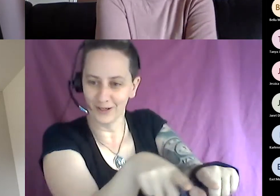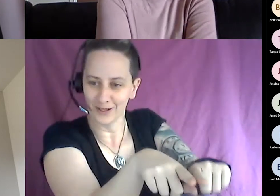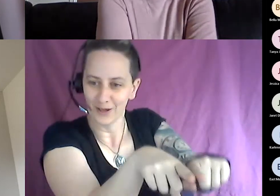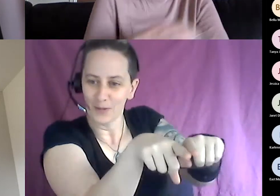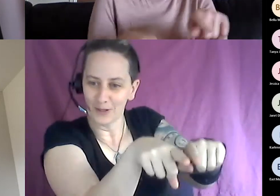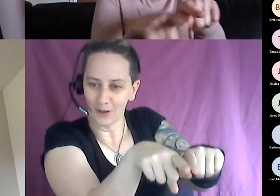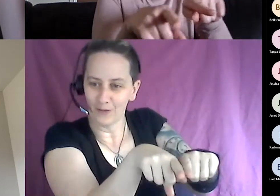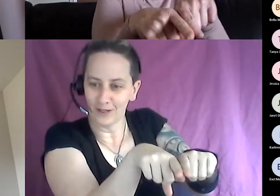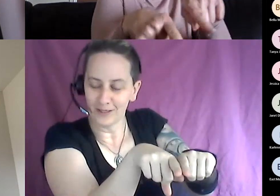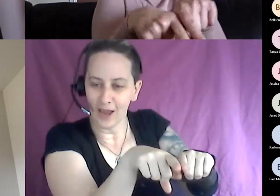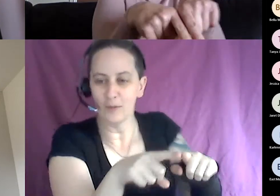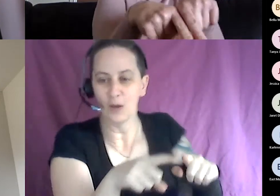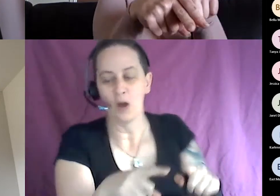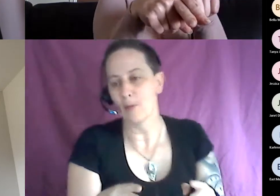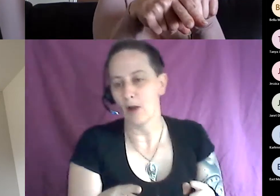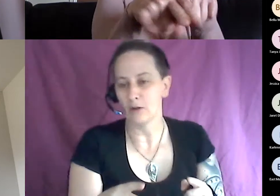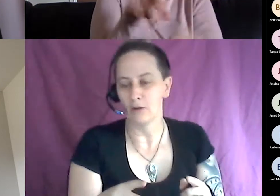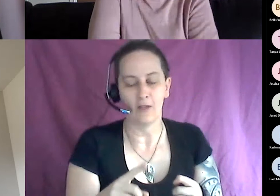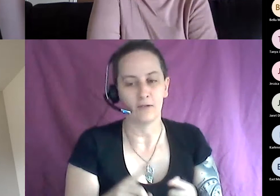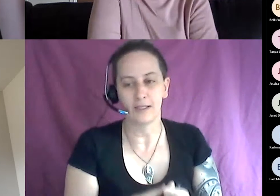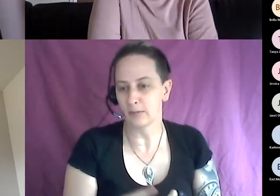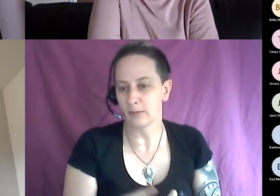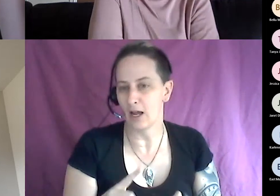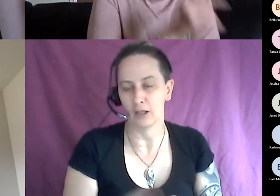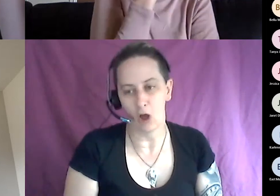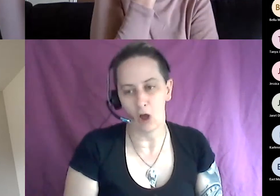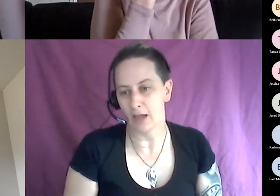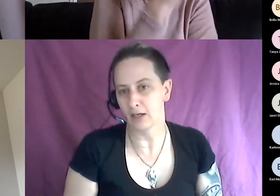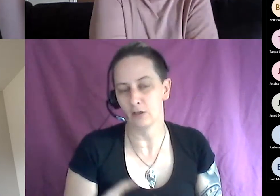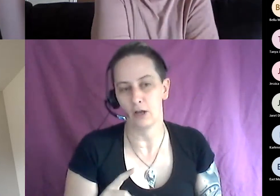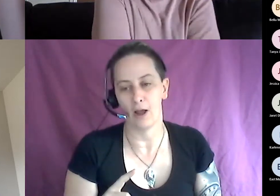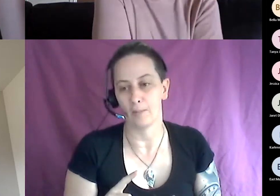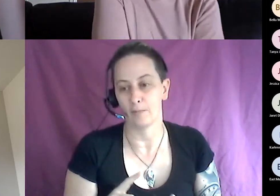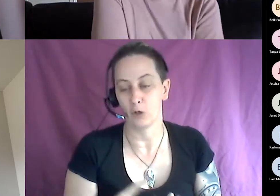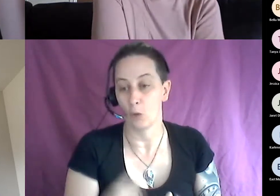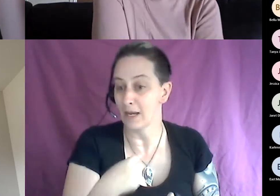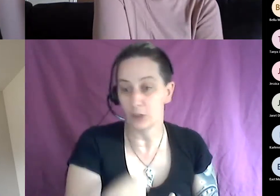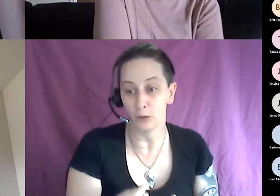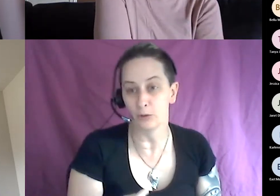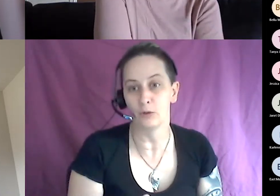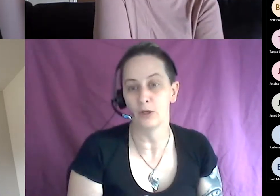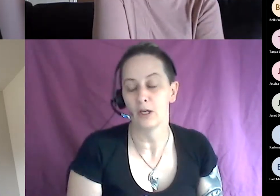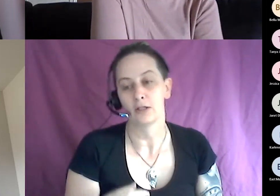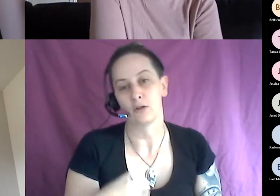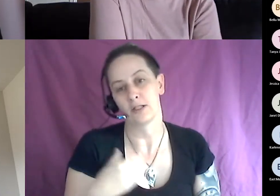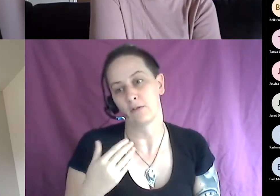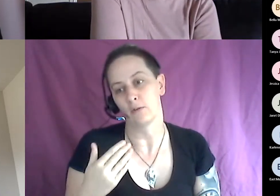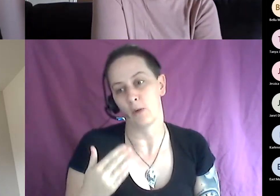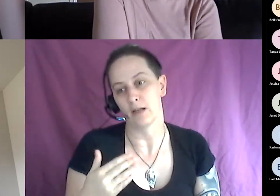my wrist, but the sign for same, I might use that for similar, alike, me too. So there's different